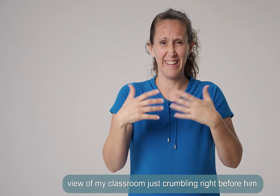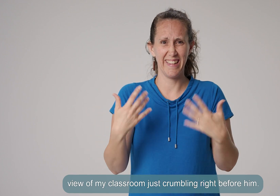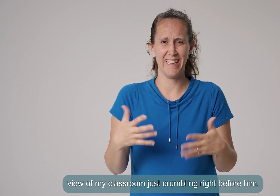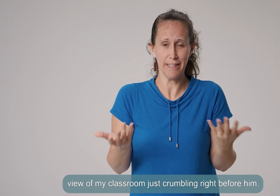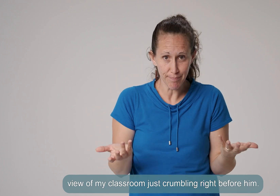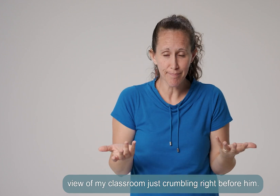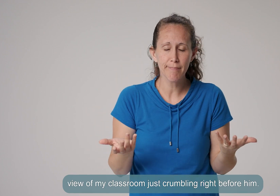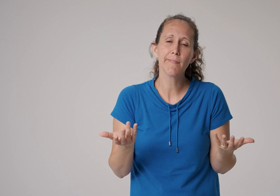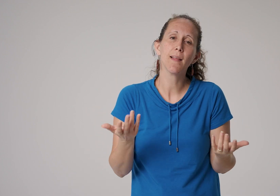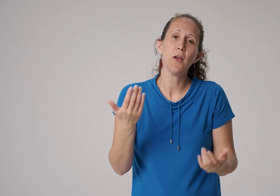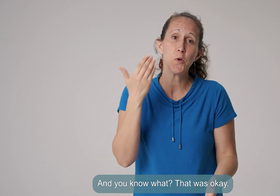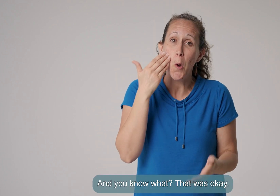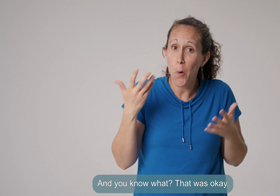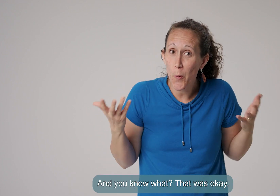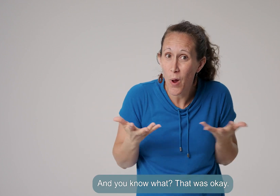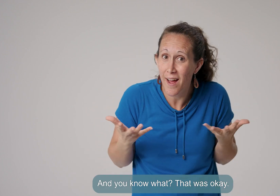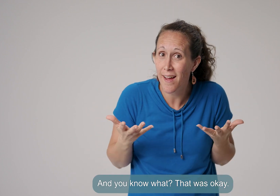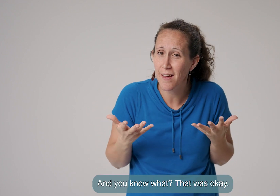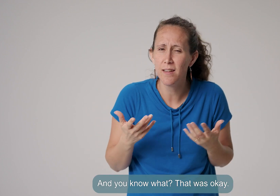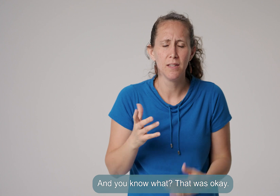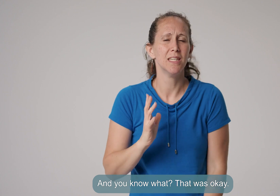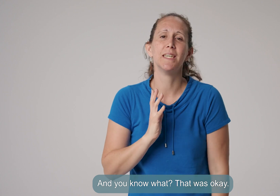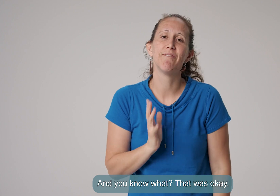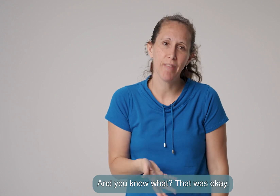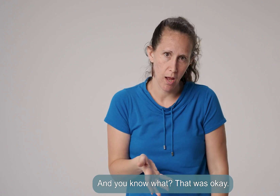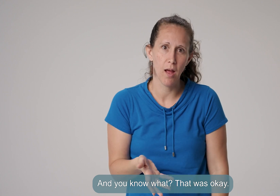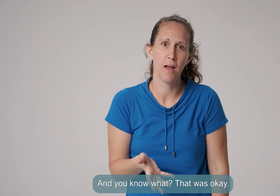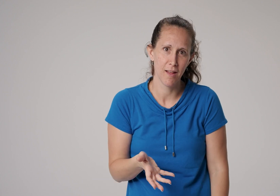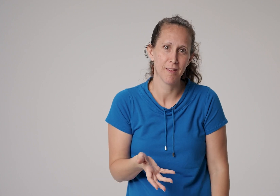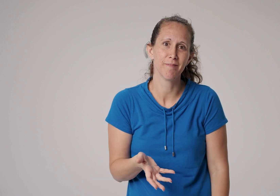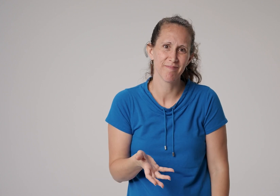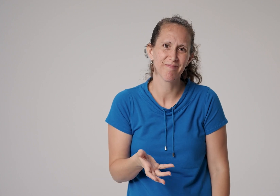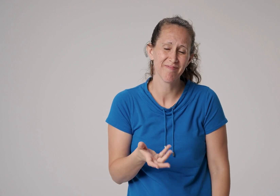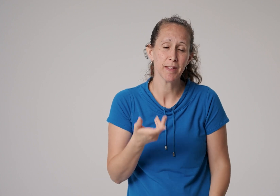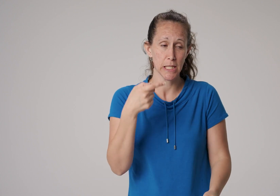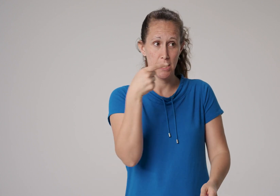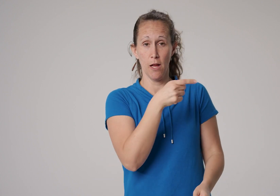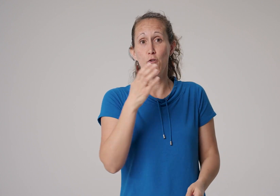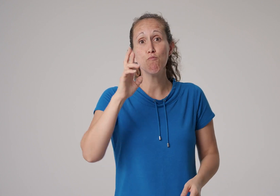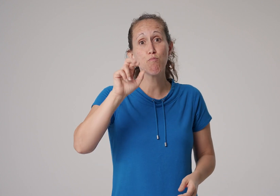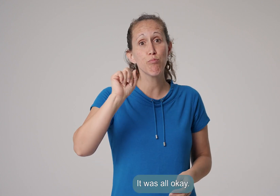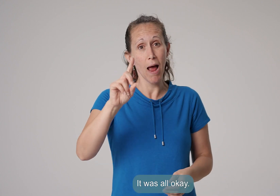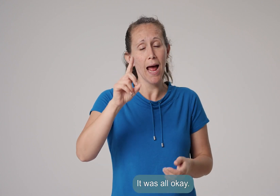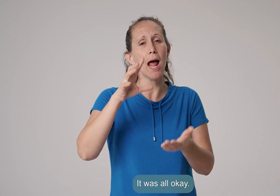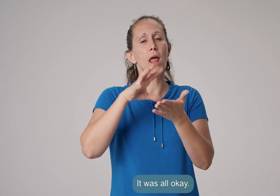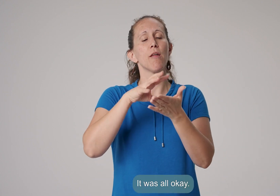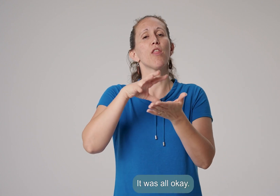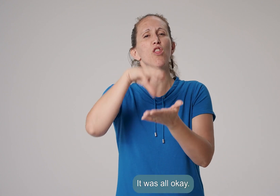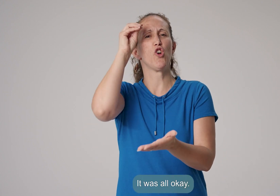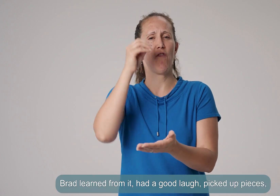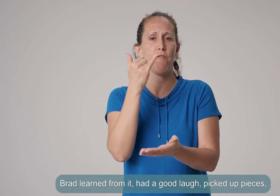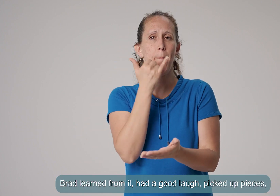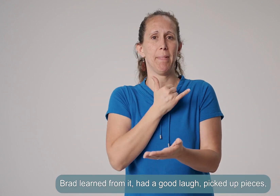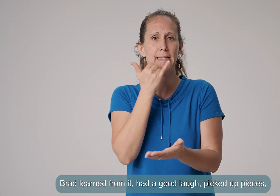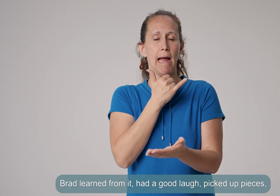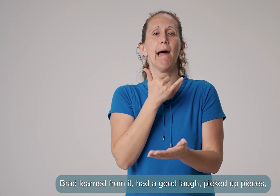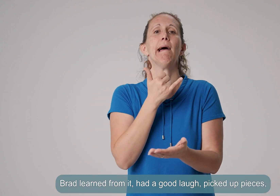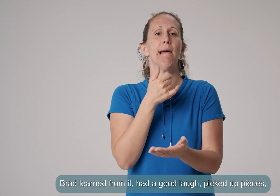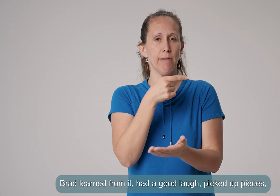right before him. And you know what? That was okay. It was all okay. Brad learned from